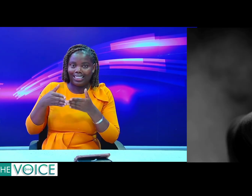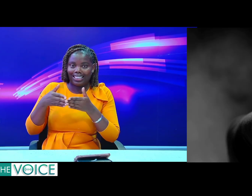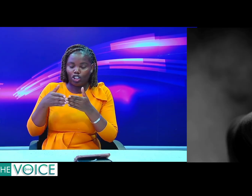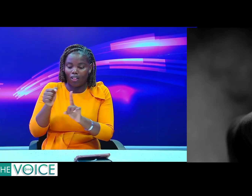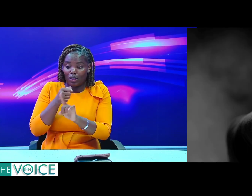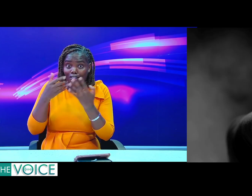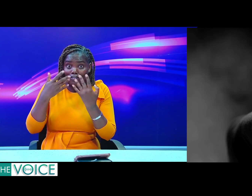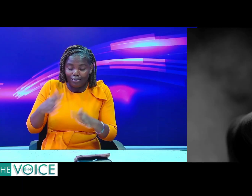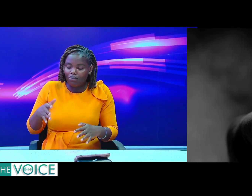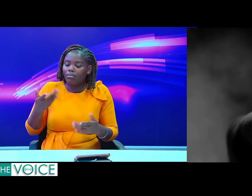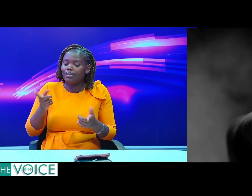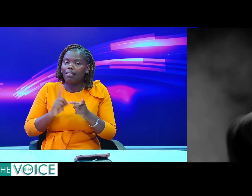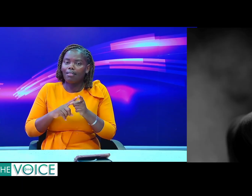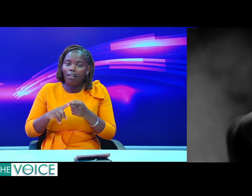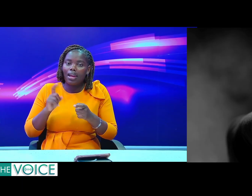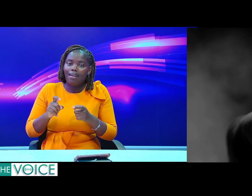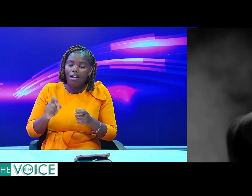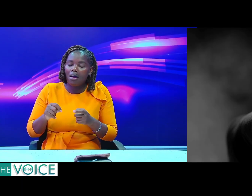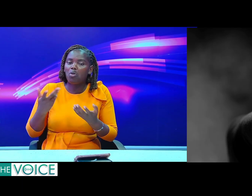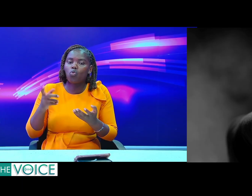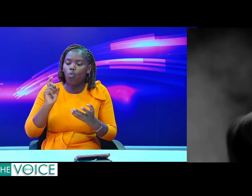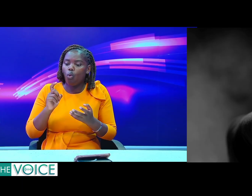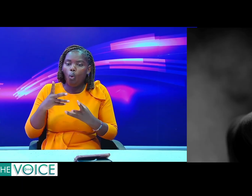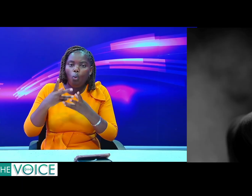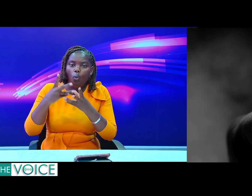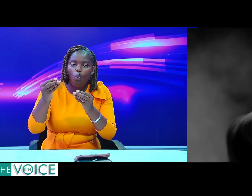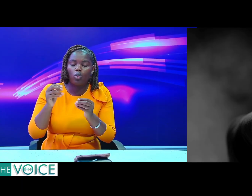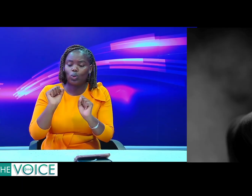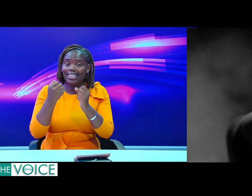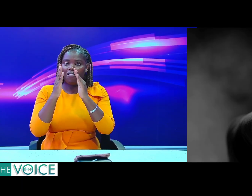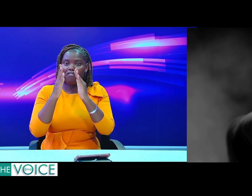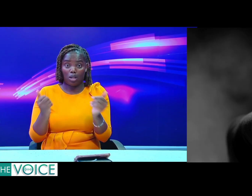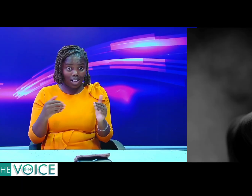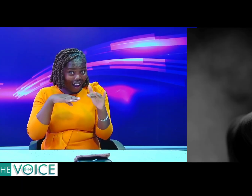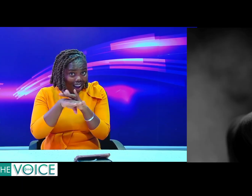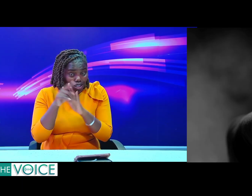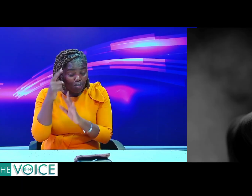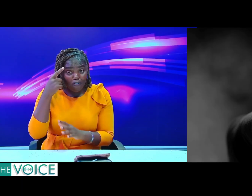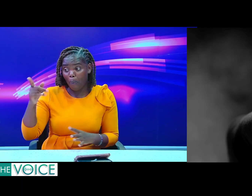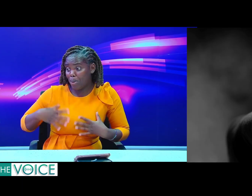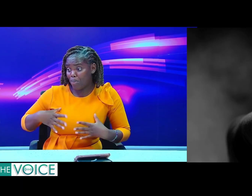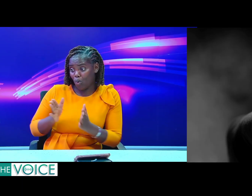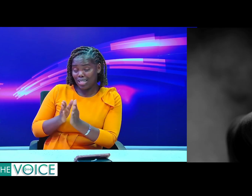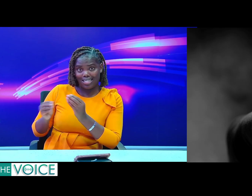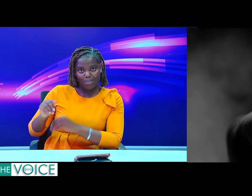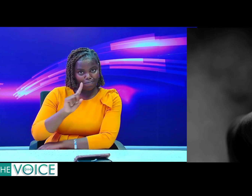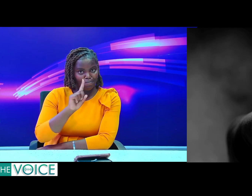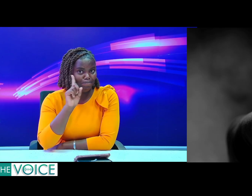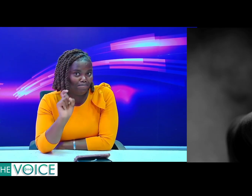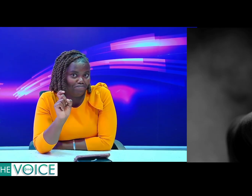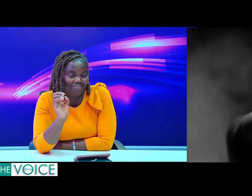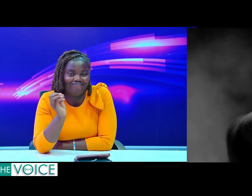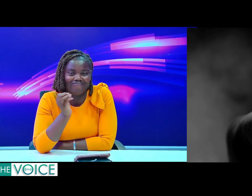for example, this case of the rape, or you experience violence or you're raped, you don't know where to access a safe